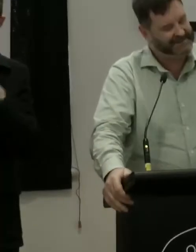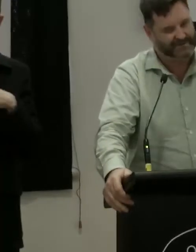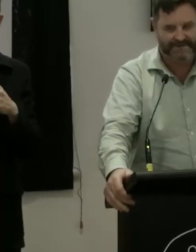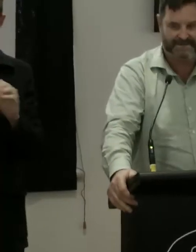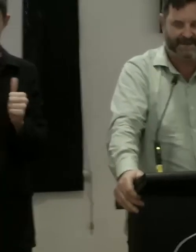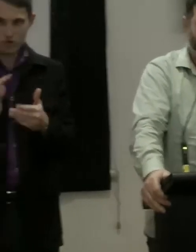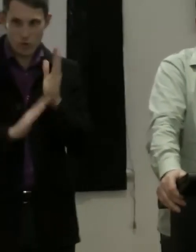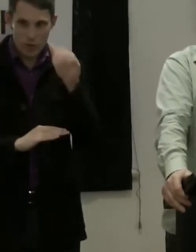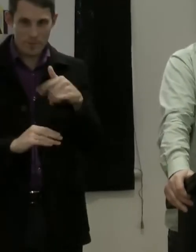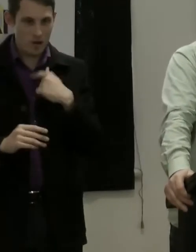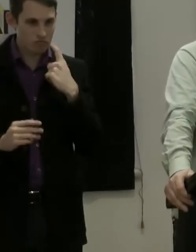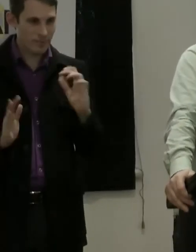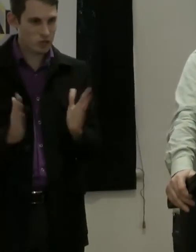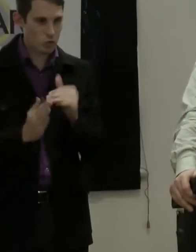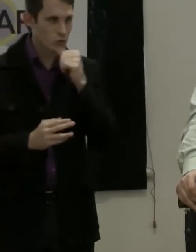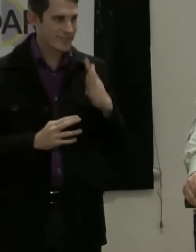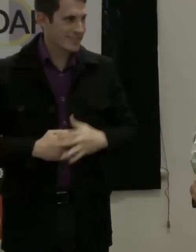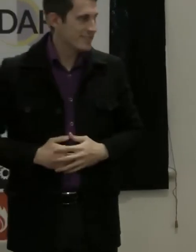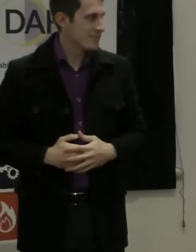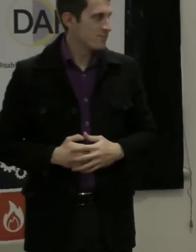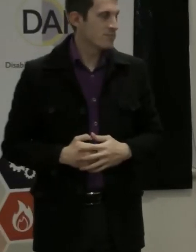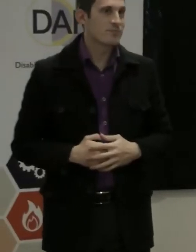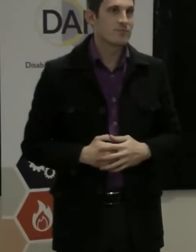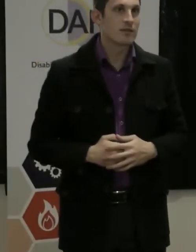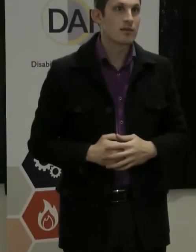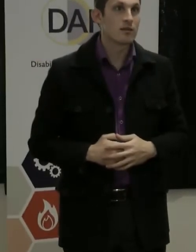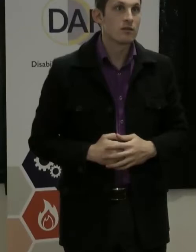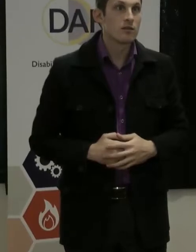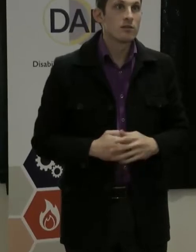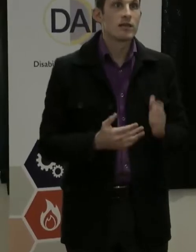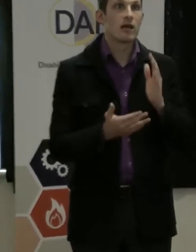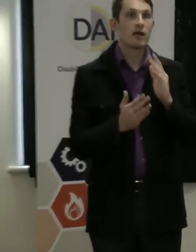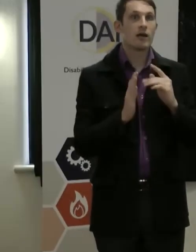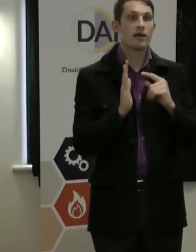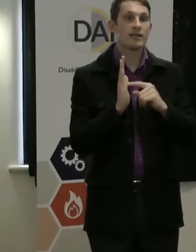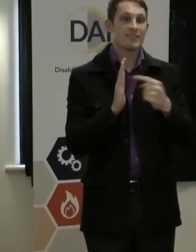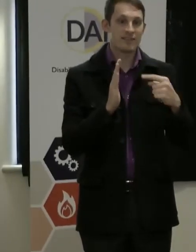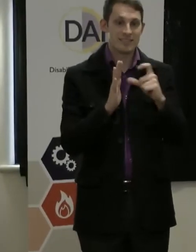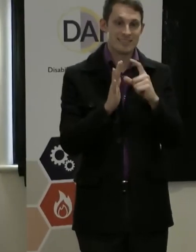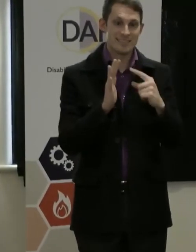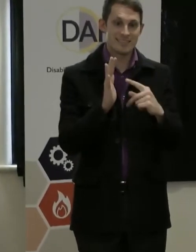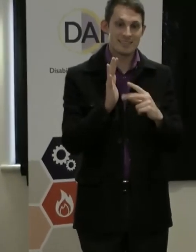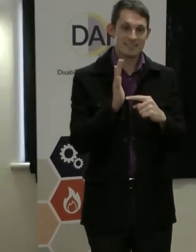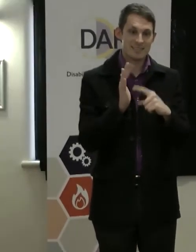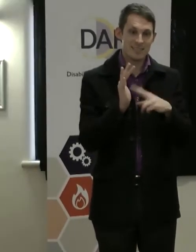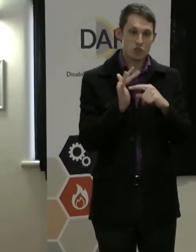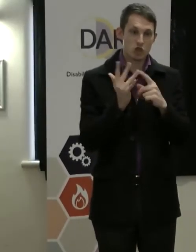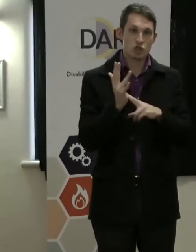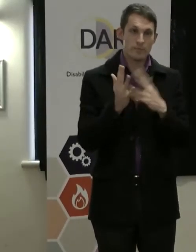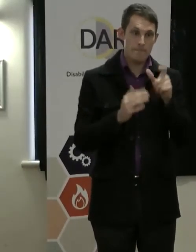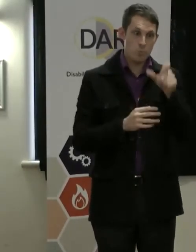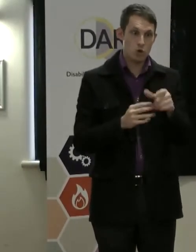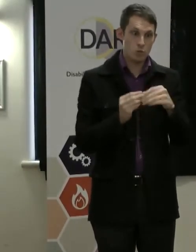make it short and sweet, okay? Indefinite detention is where people with disabilities who commit crimes